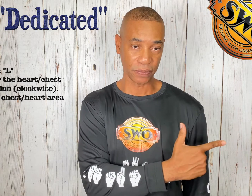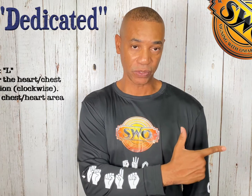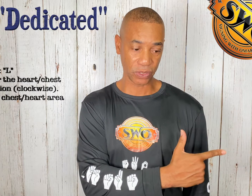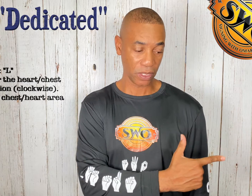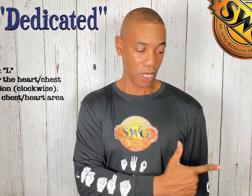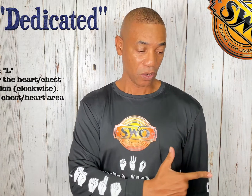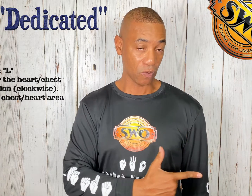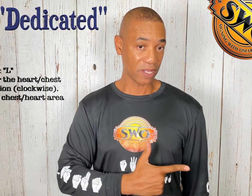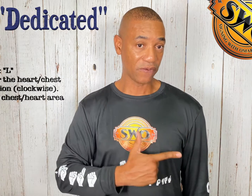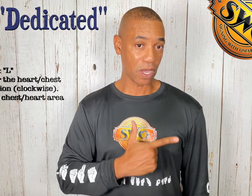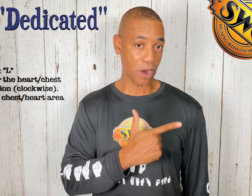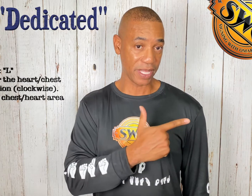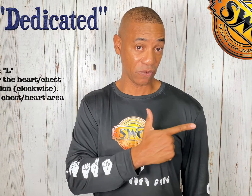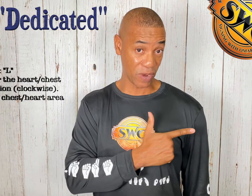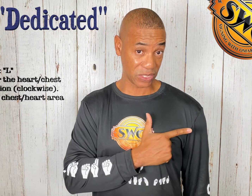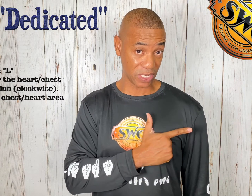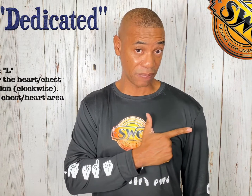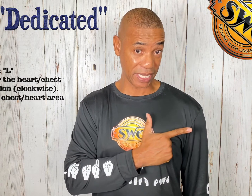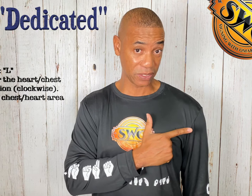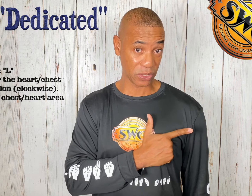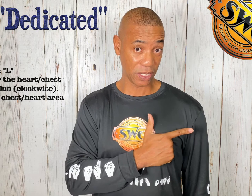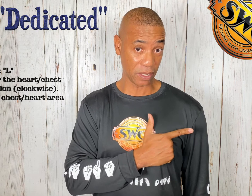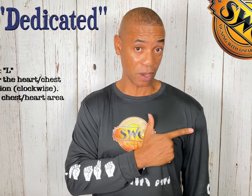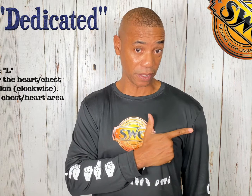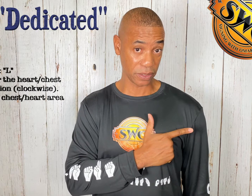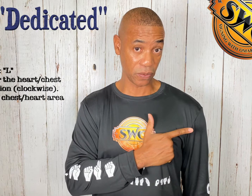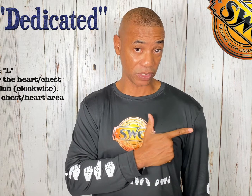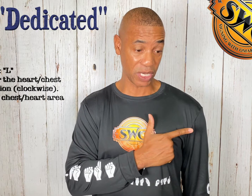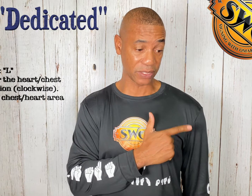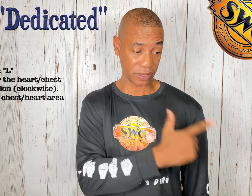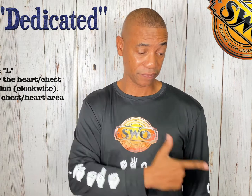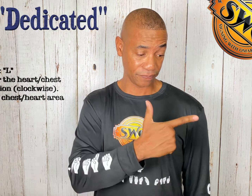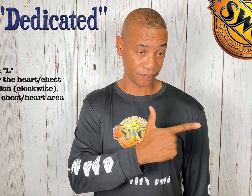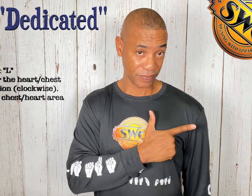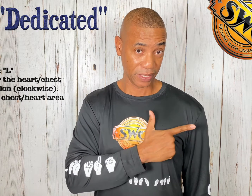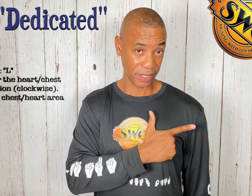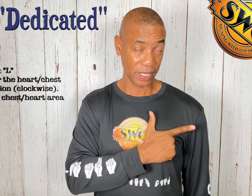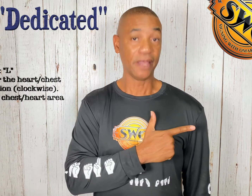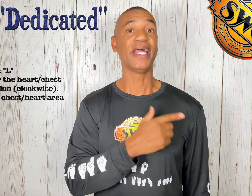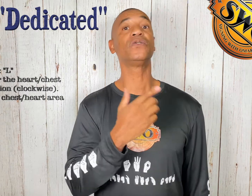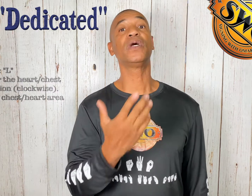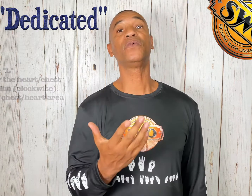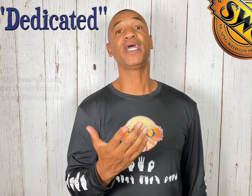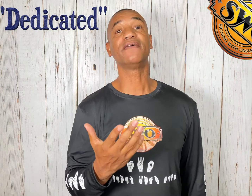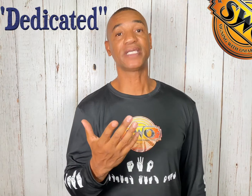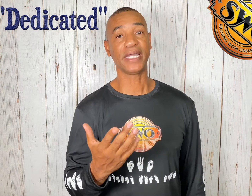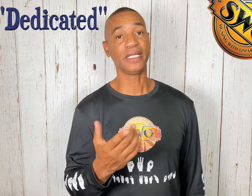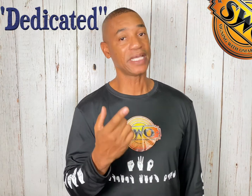motion, go right over their heart and then rest it up against the heart or the chest. That is one way of signing